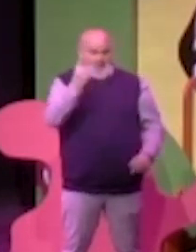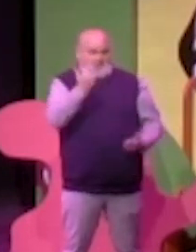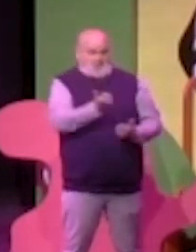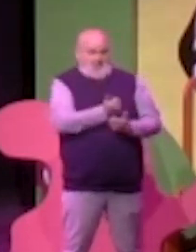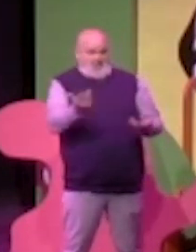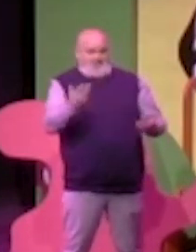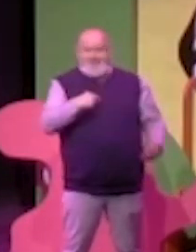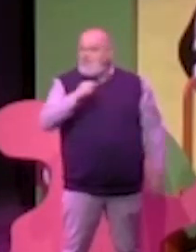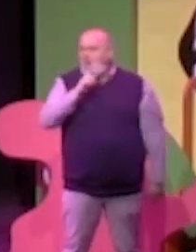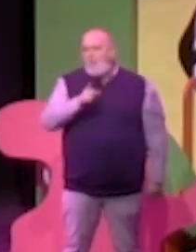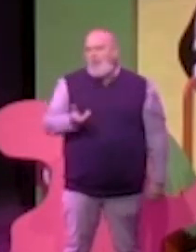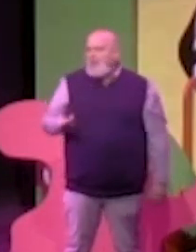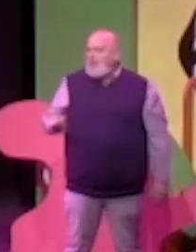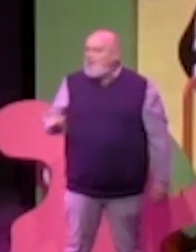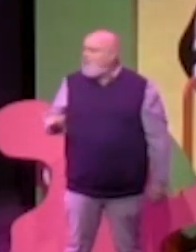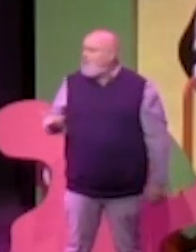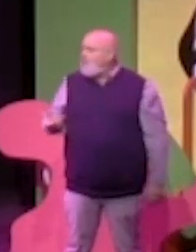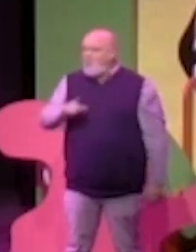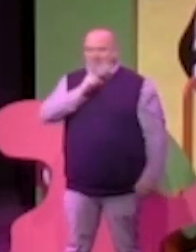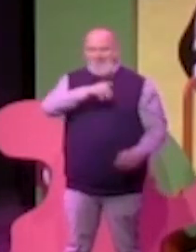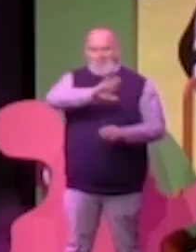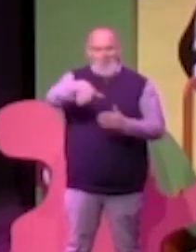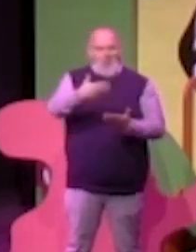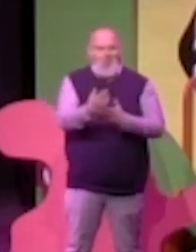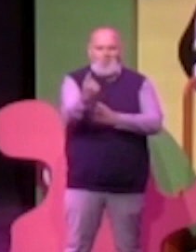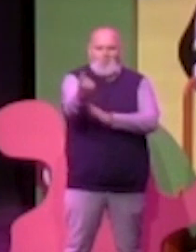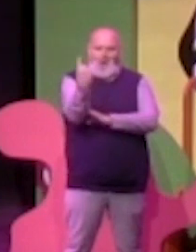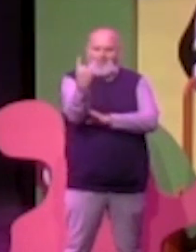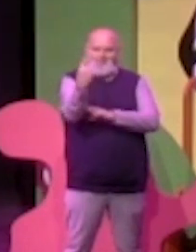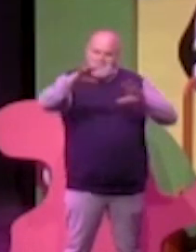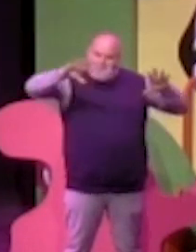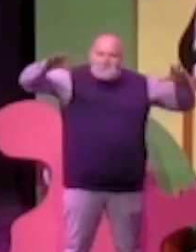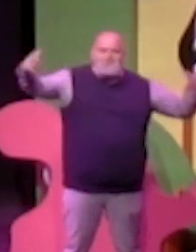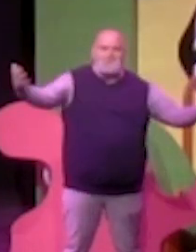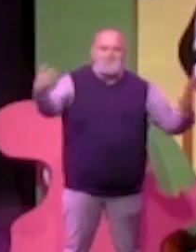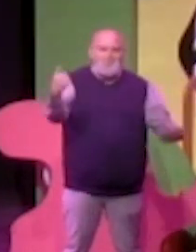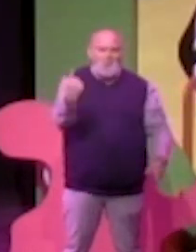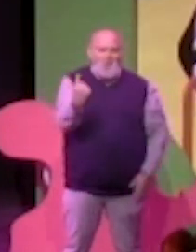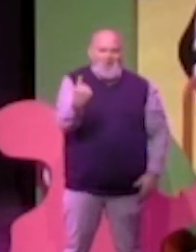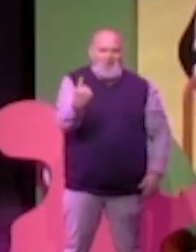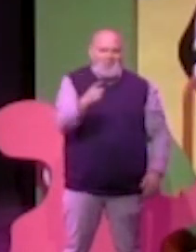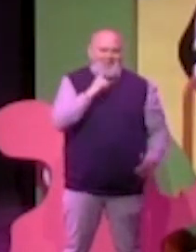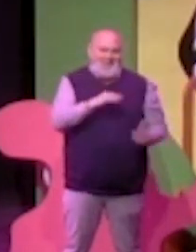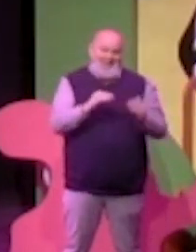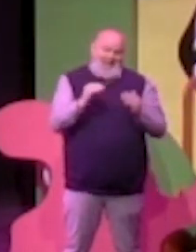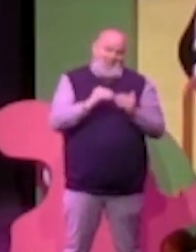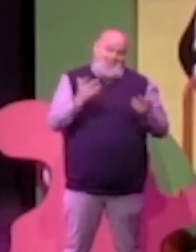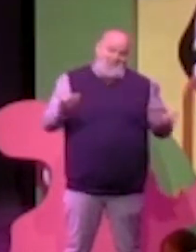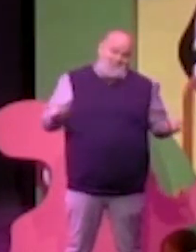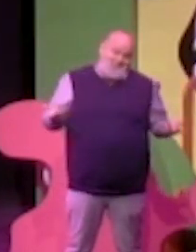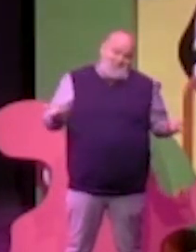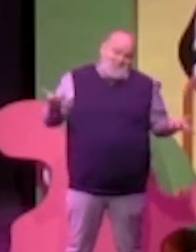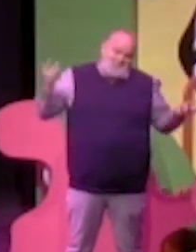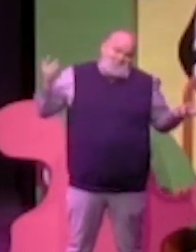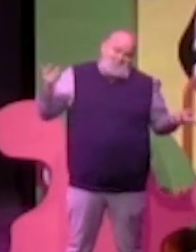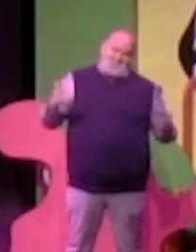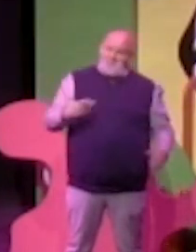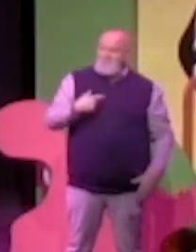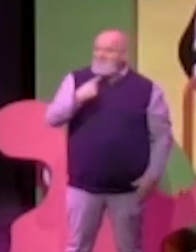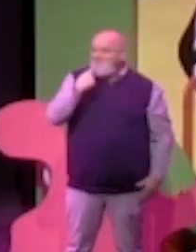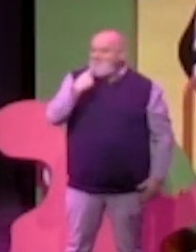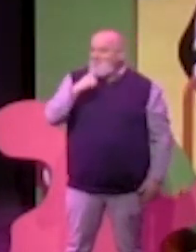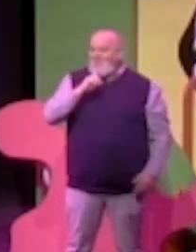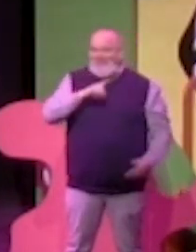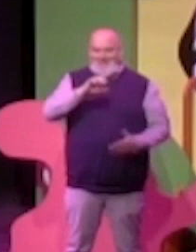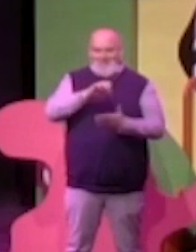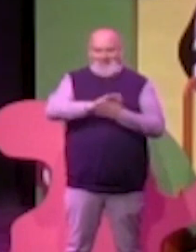you guys, because we're all one. We really are. And that's all I really can say on this equity stuff. It's like, I really believe we're